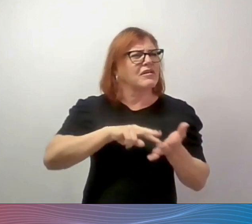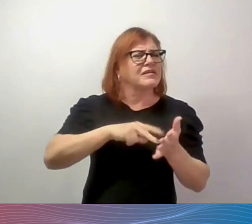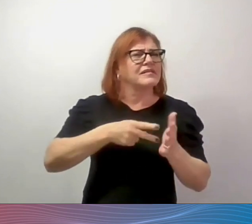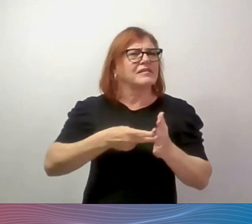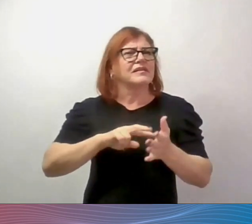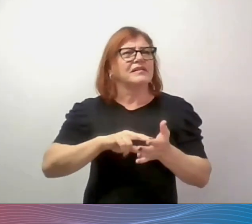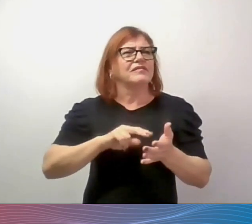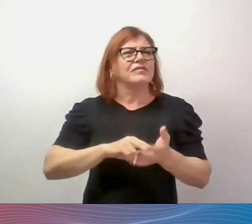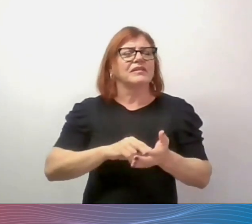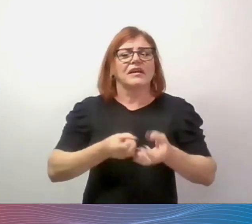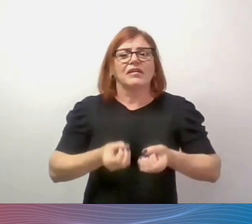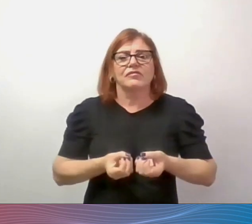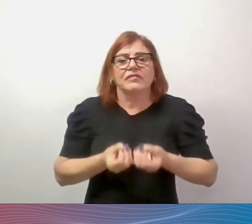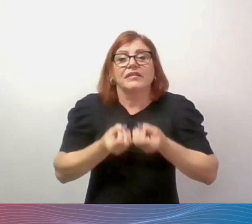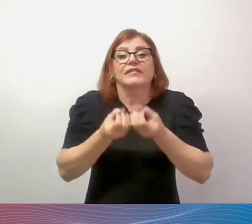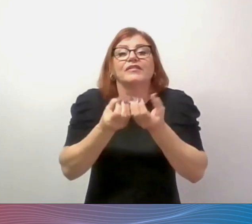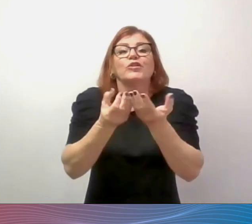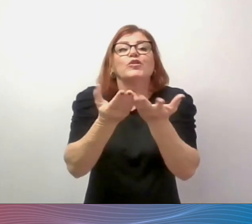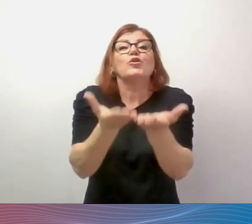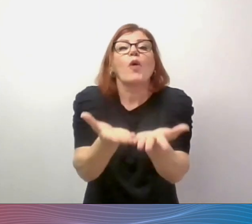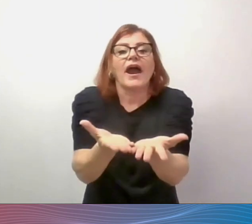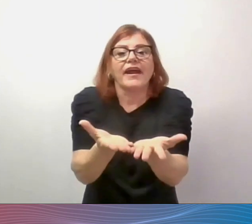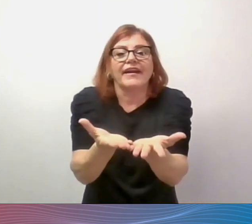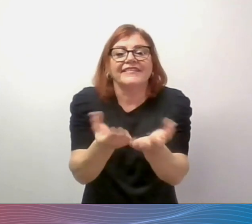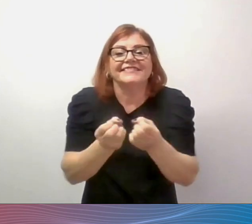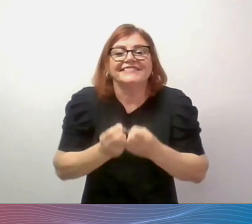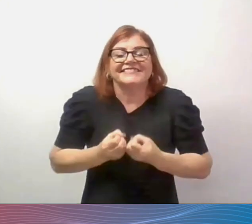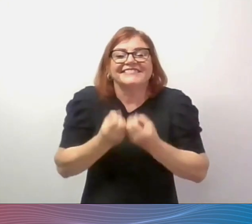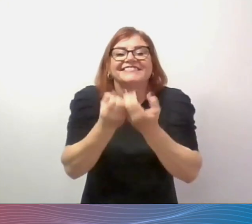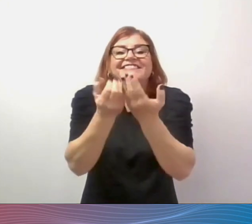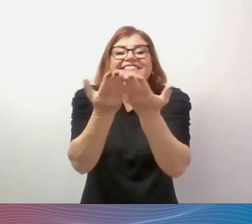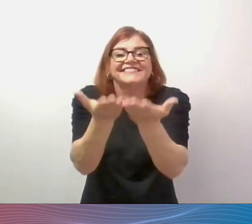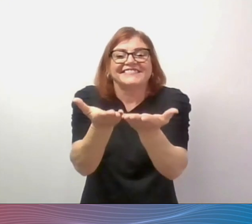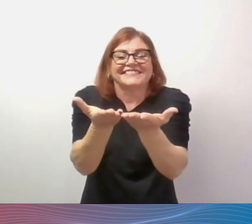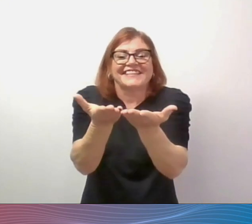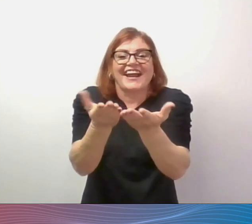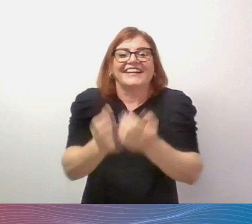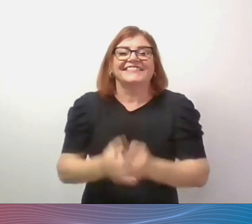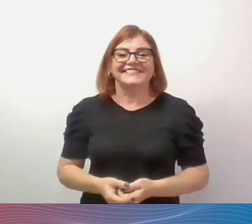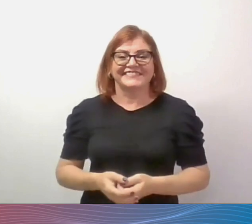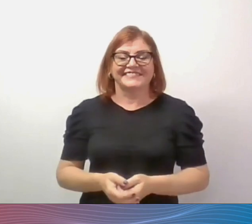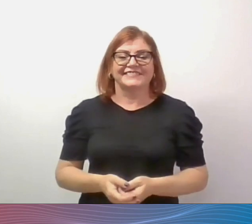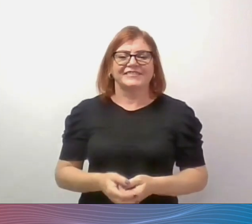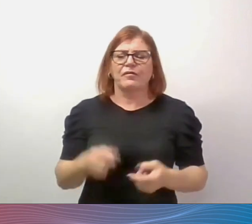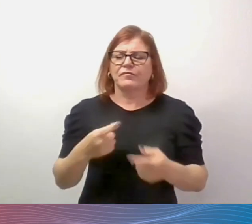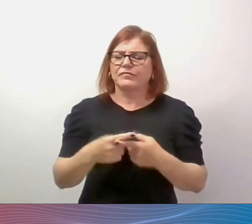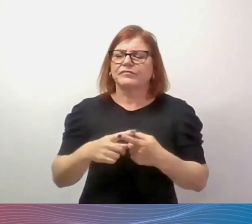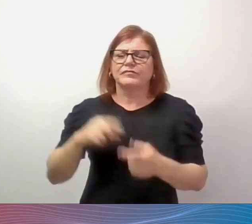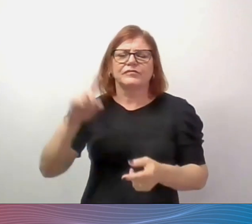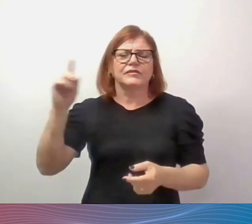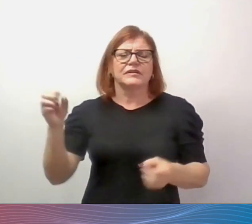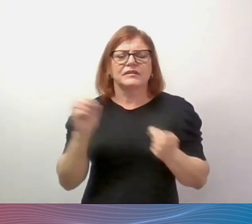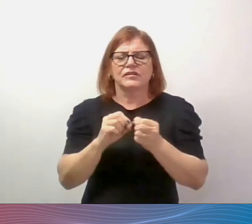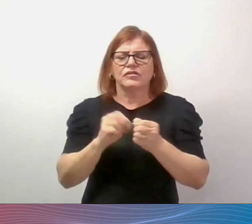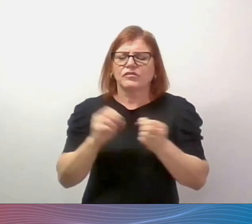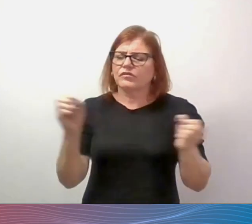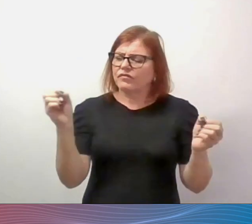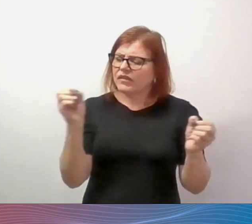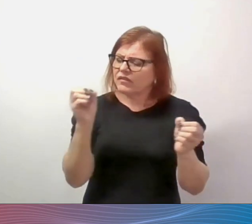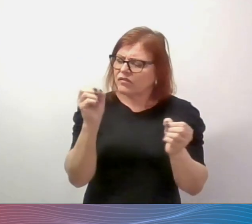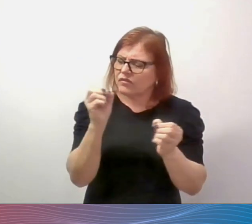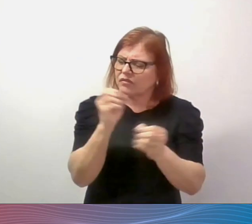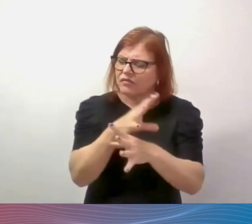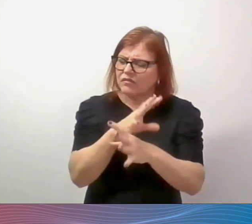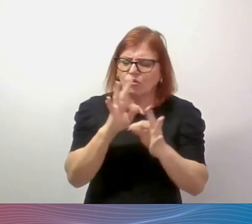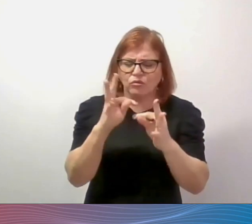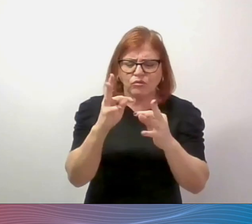giving. Por que Deus criou todas as coisas? Why did God create all things? E por que Deus criou o homem